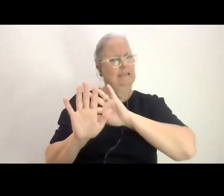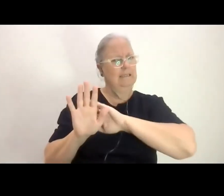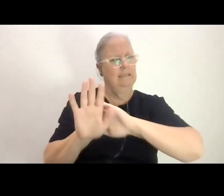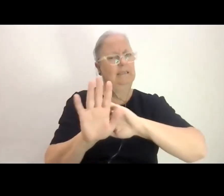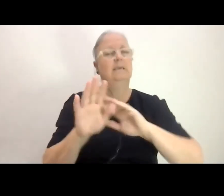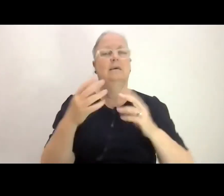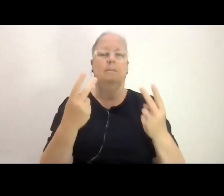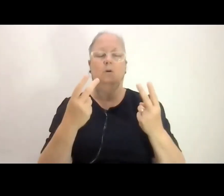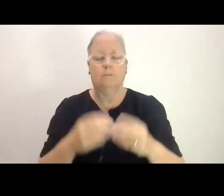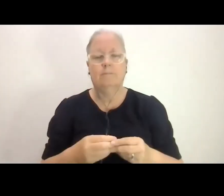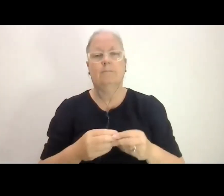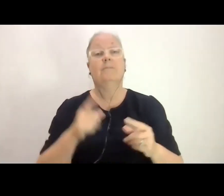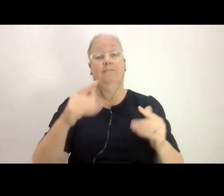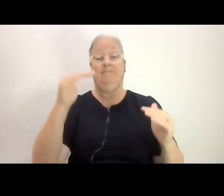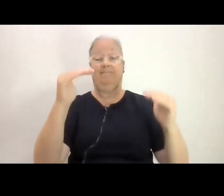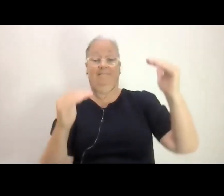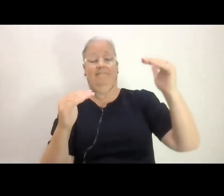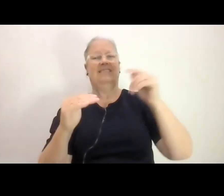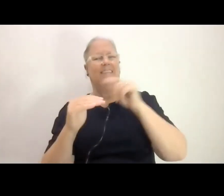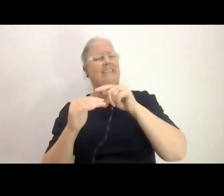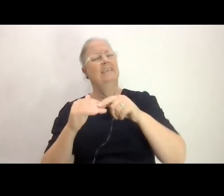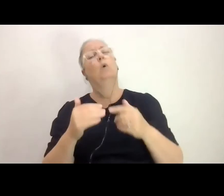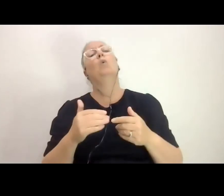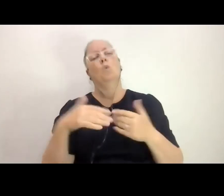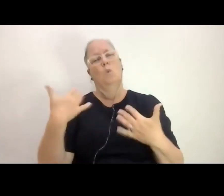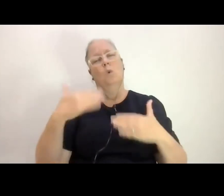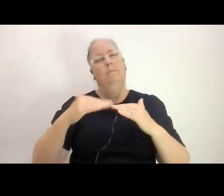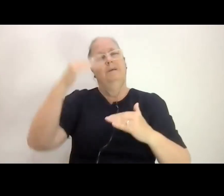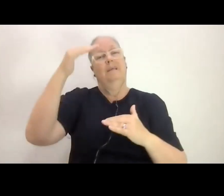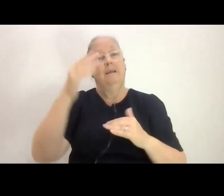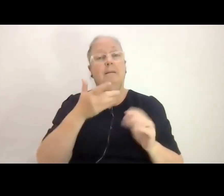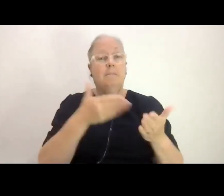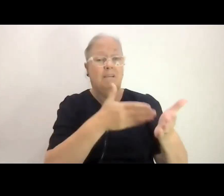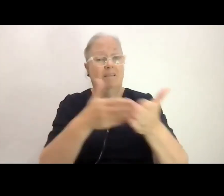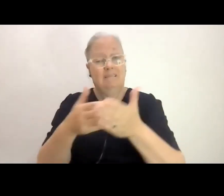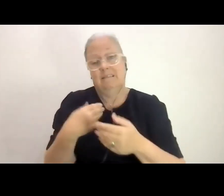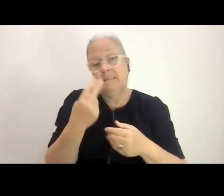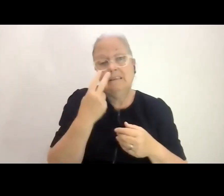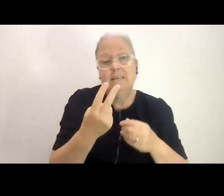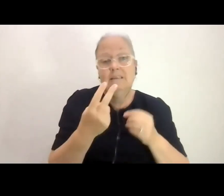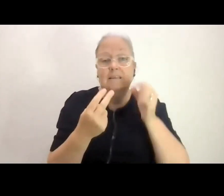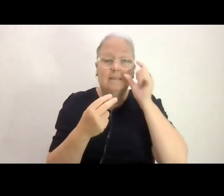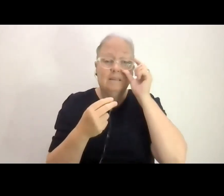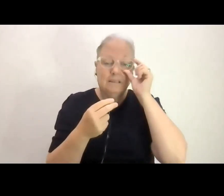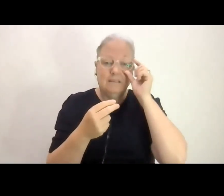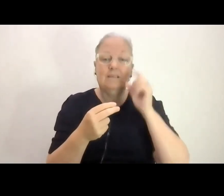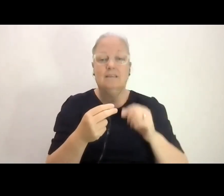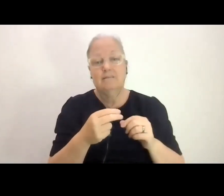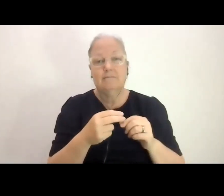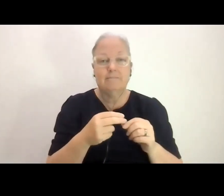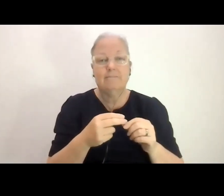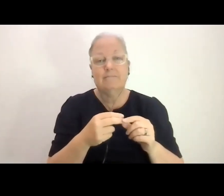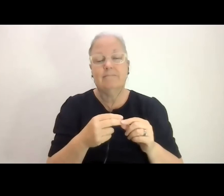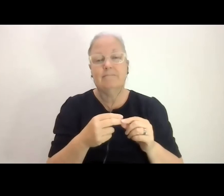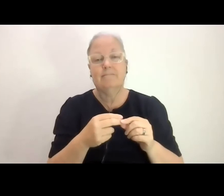barrier is not limited to one definition or to only to minors, but